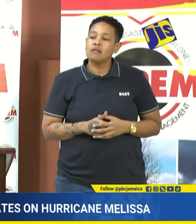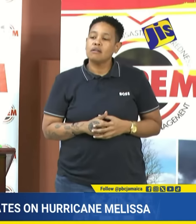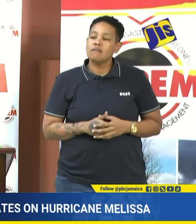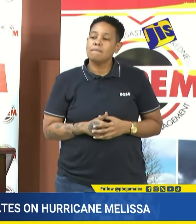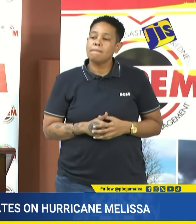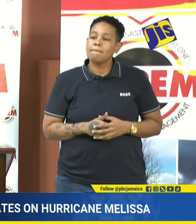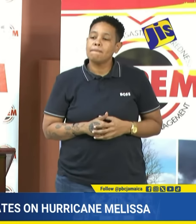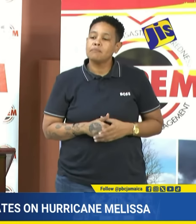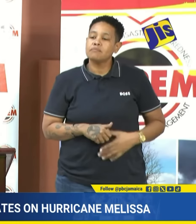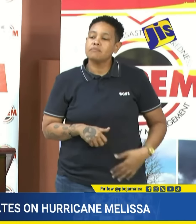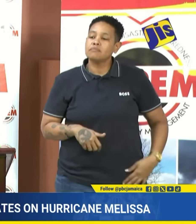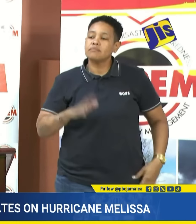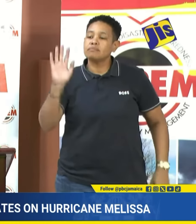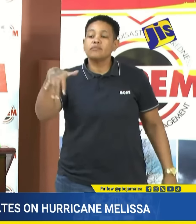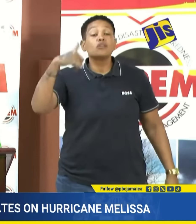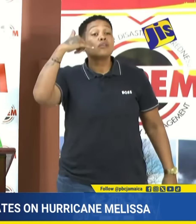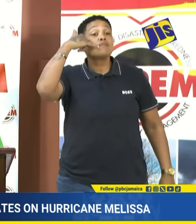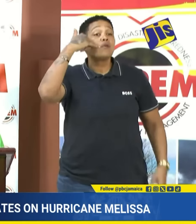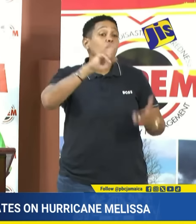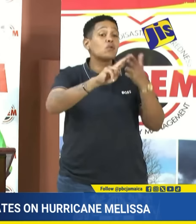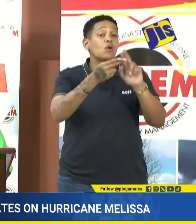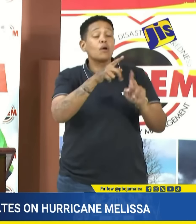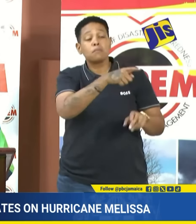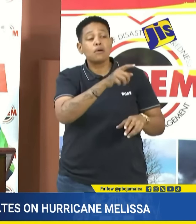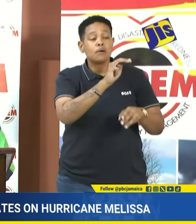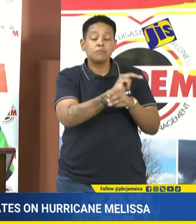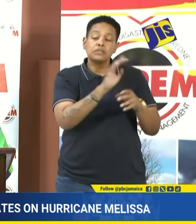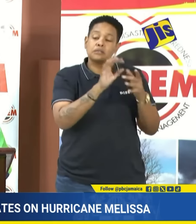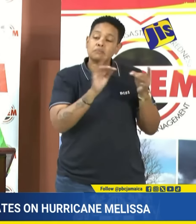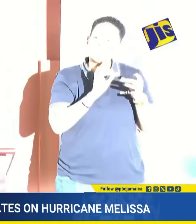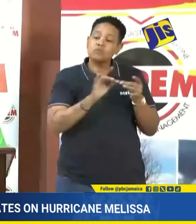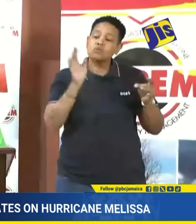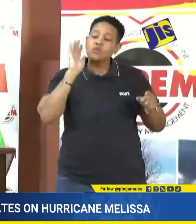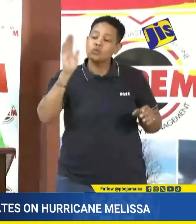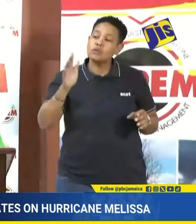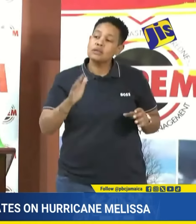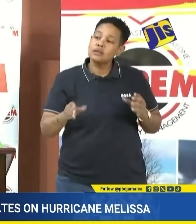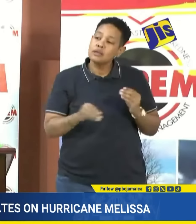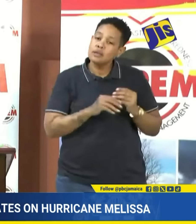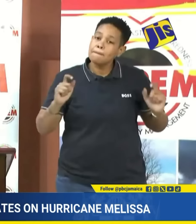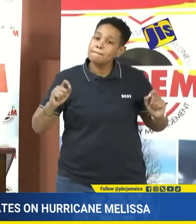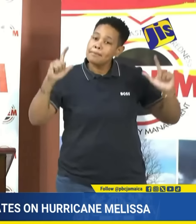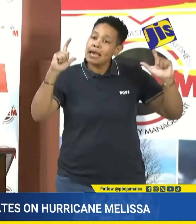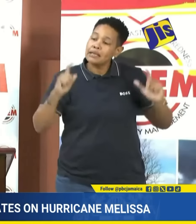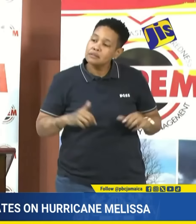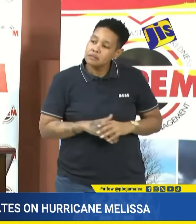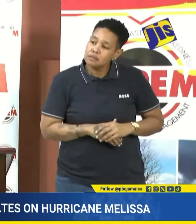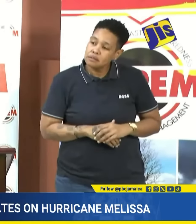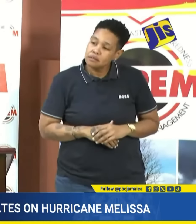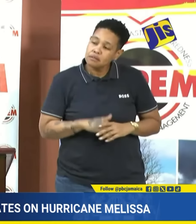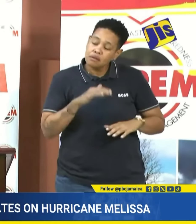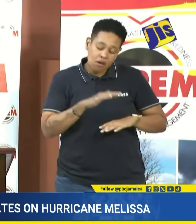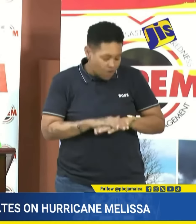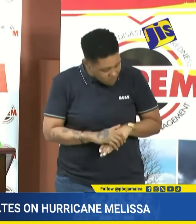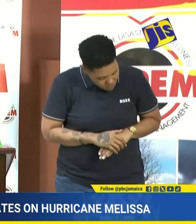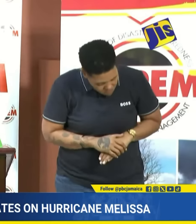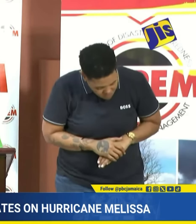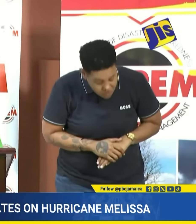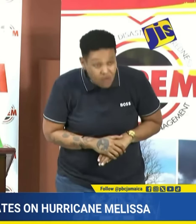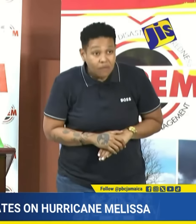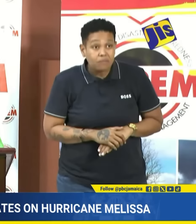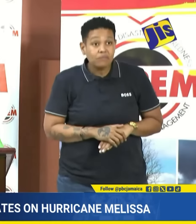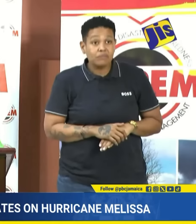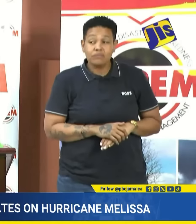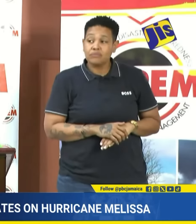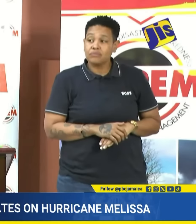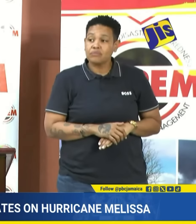numbers that Minister spoke about will be, of course, placed on